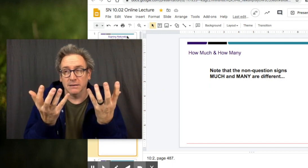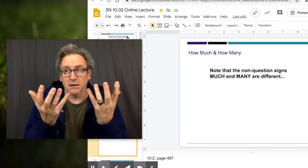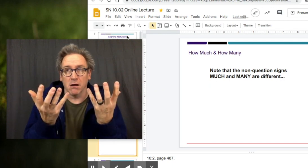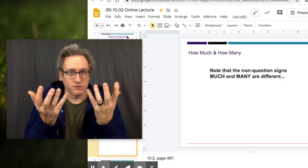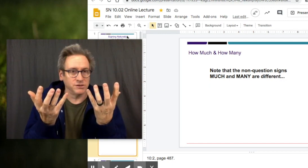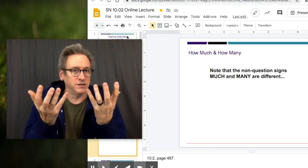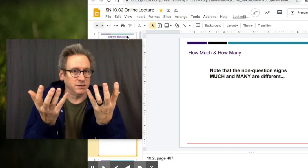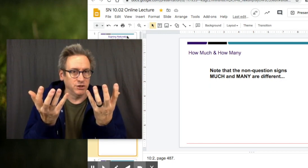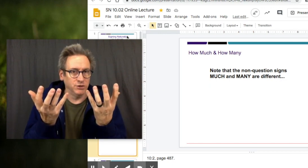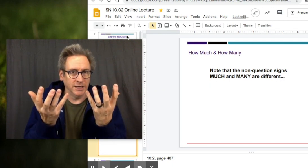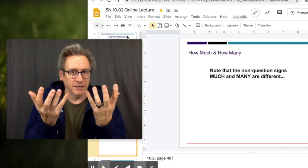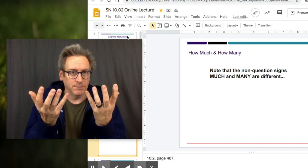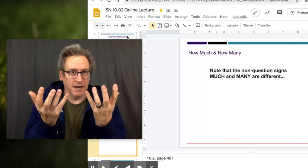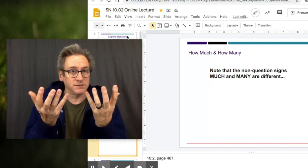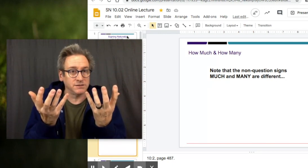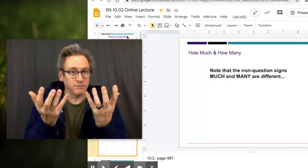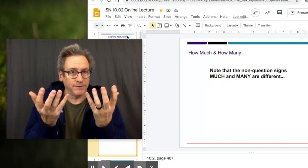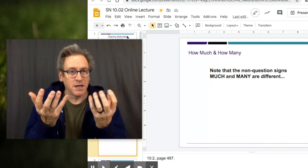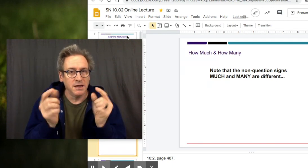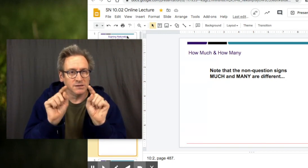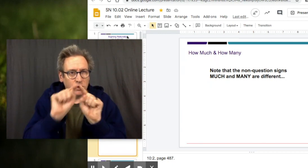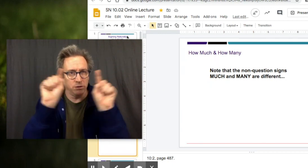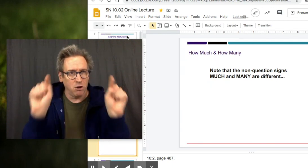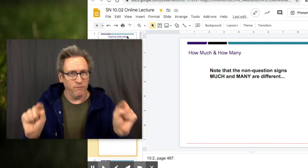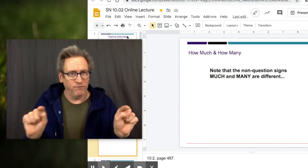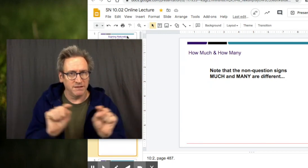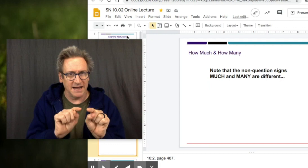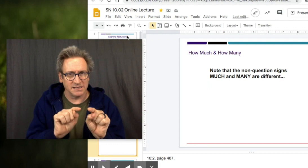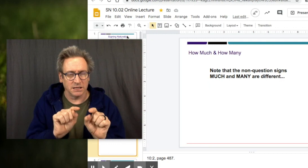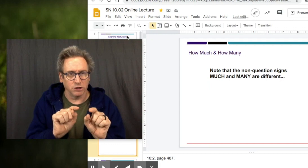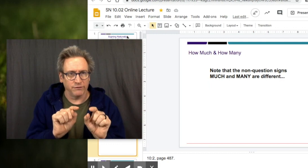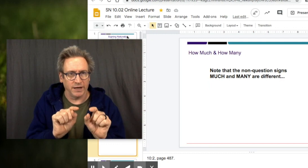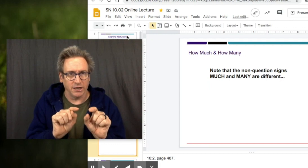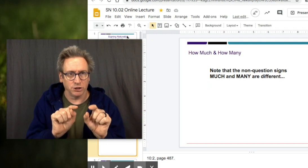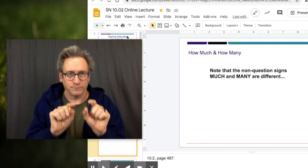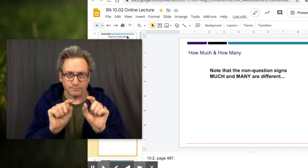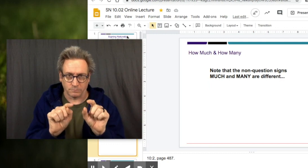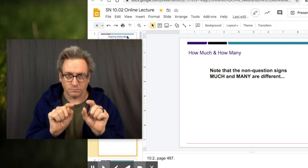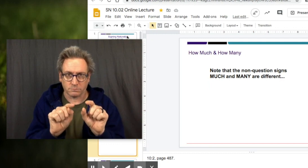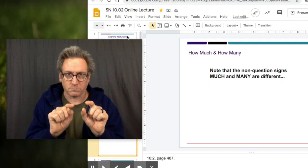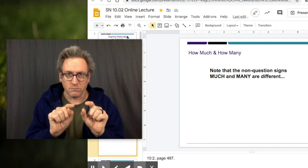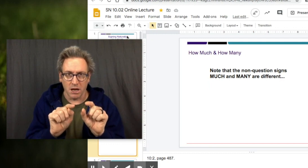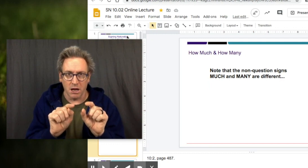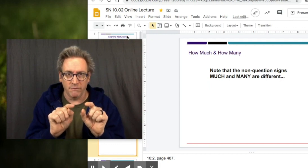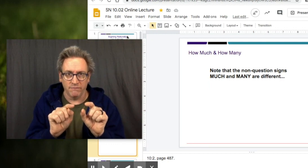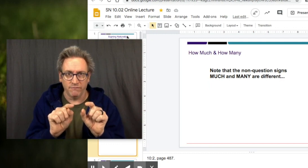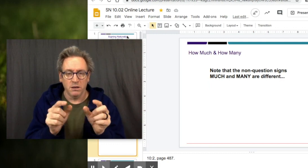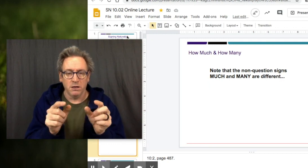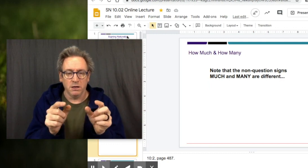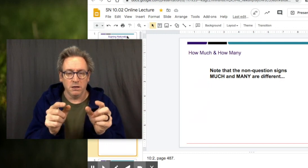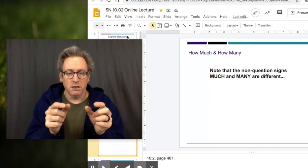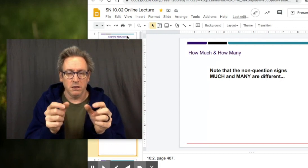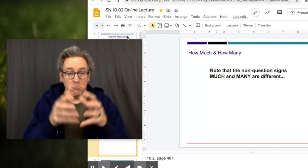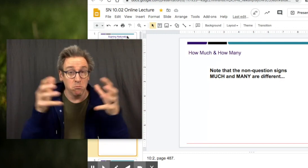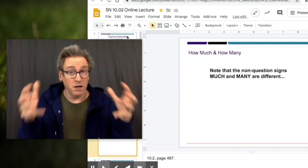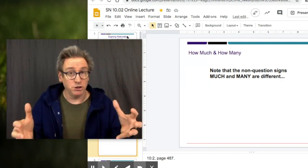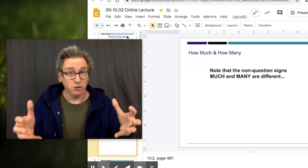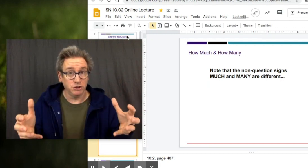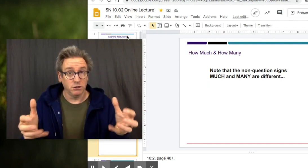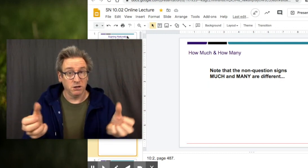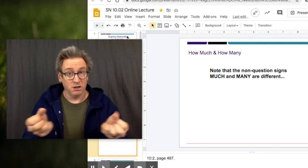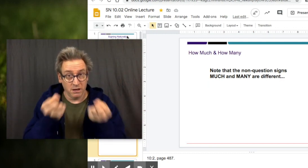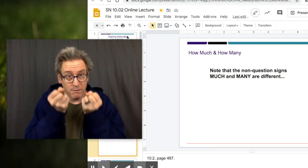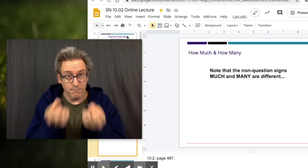many dollars do you need to buy this? Right? So hopefully that's a clarification of